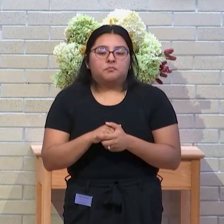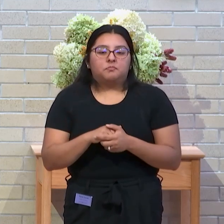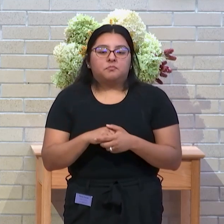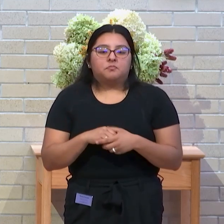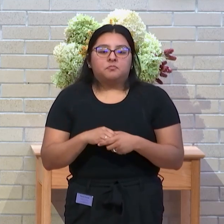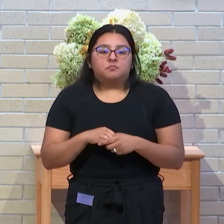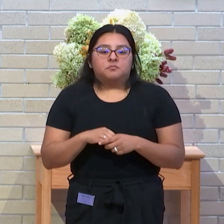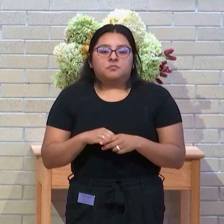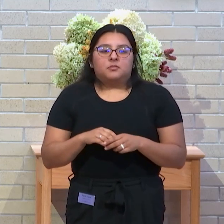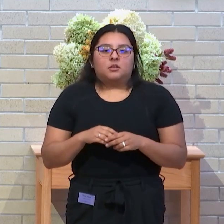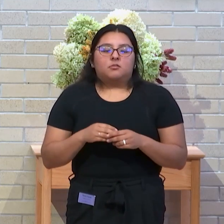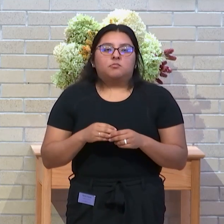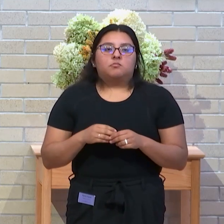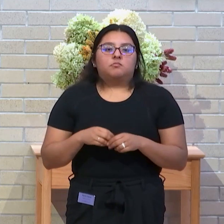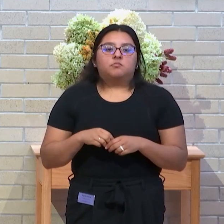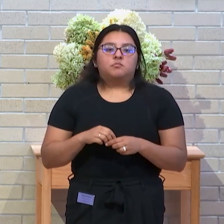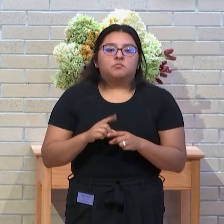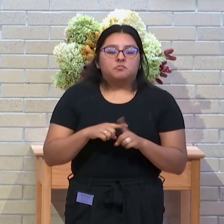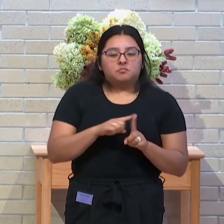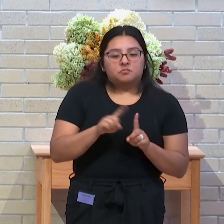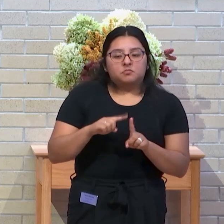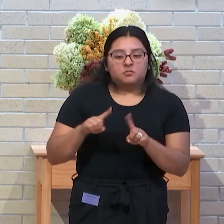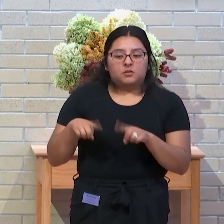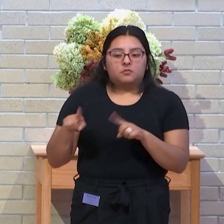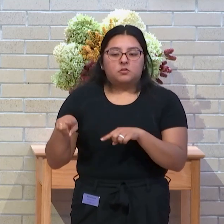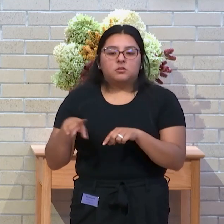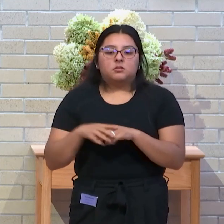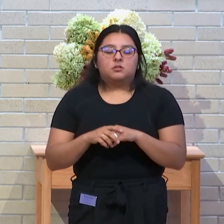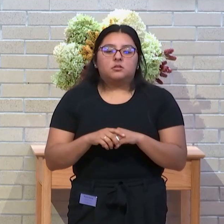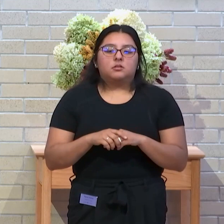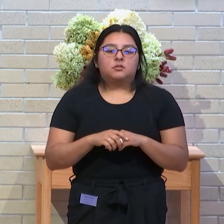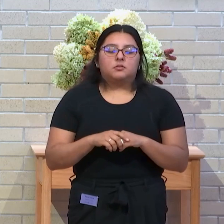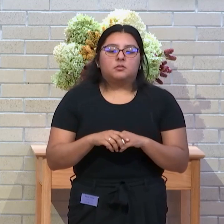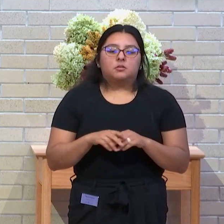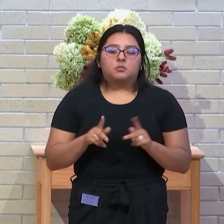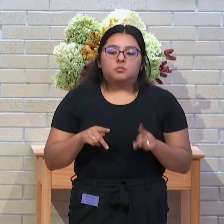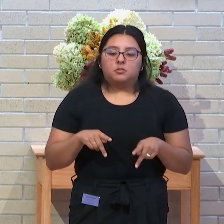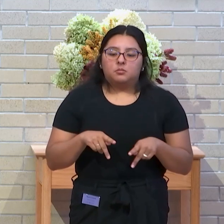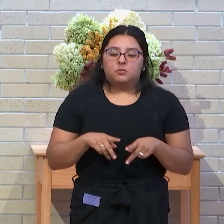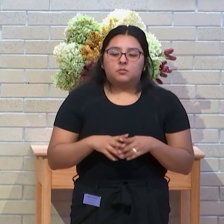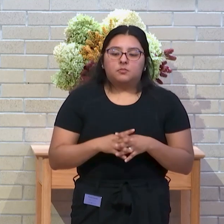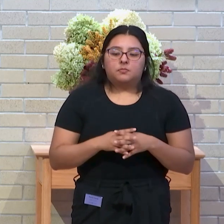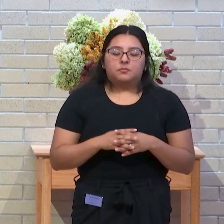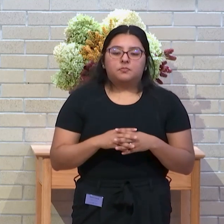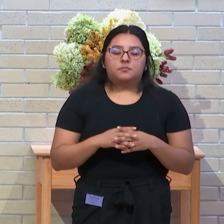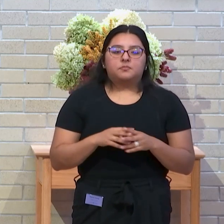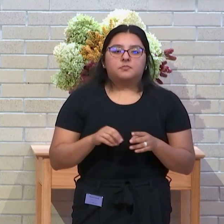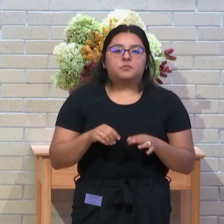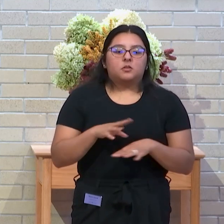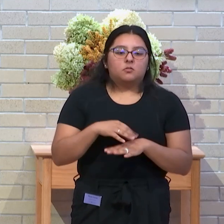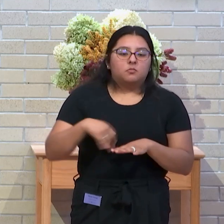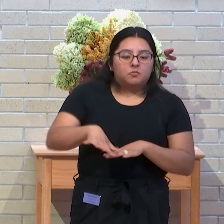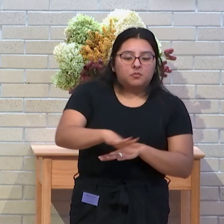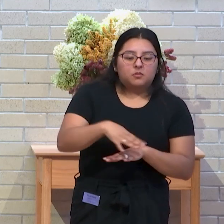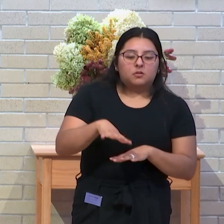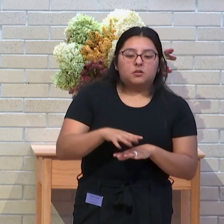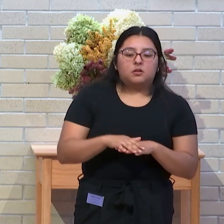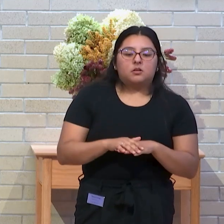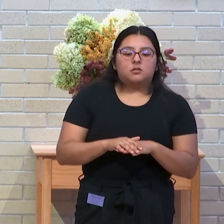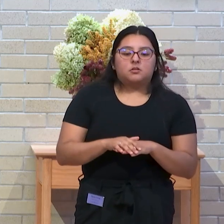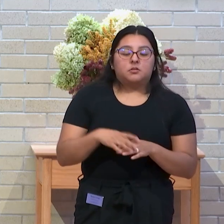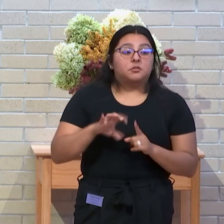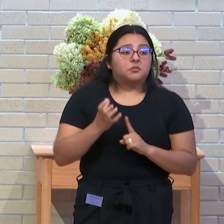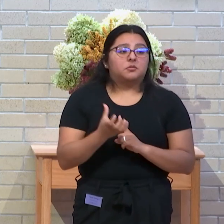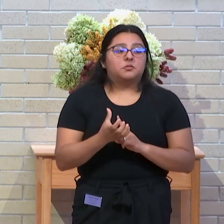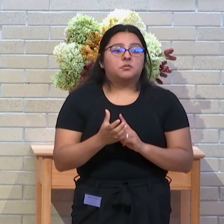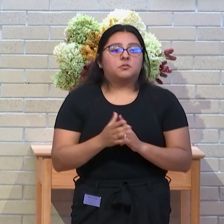world and our country holds. In protecting this diversity, the rights of the people, the right to their land and their culture, is